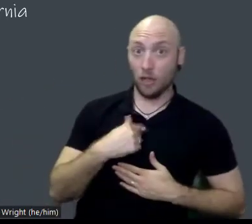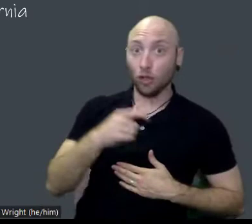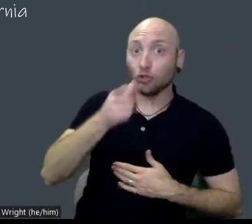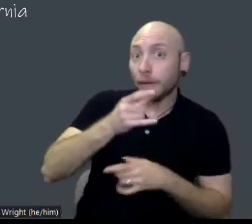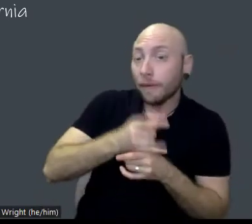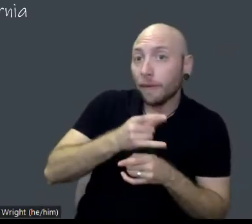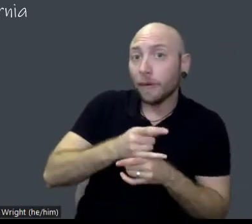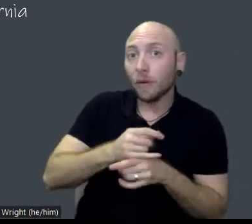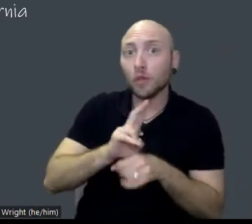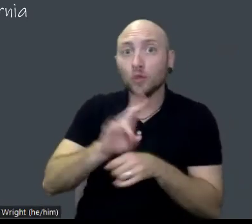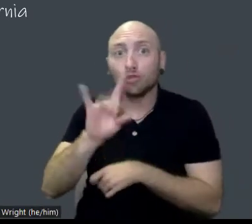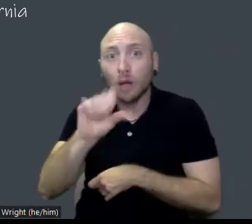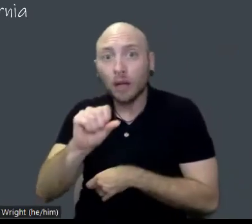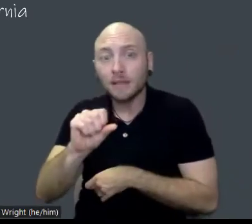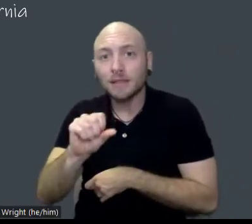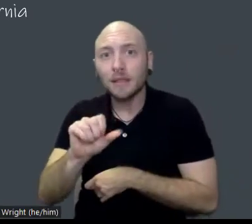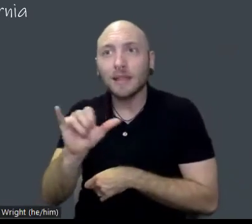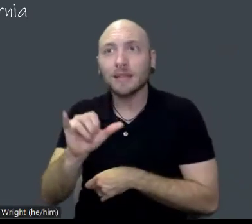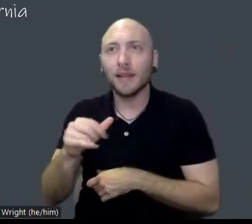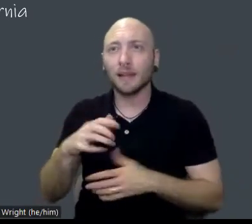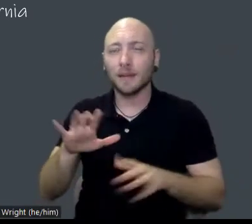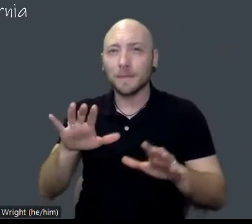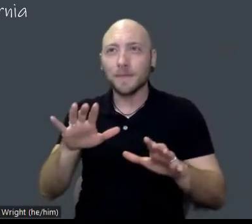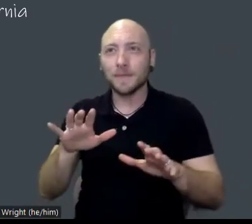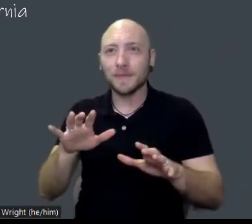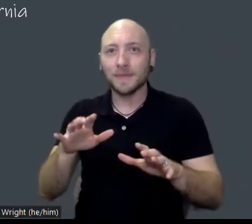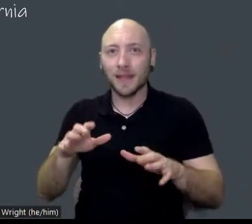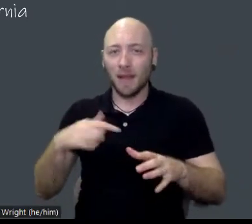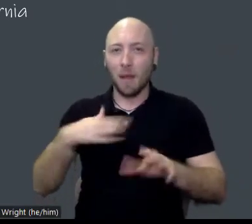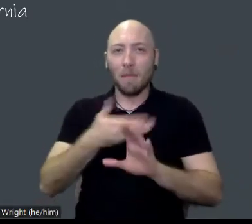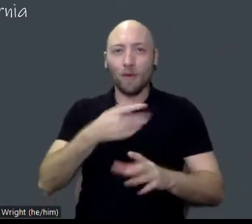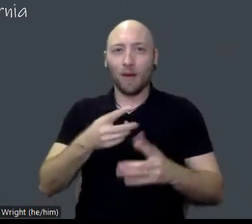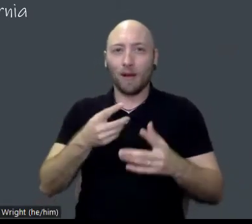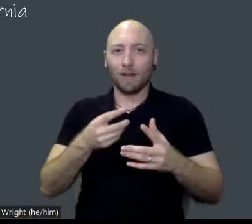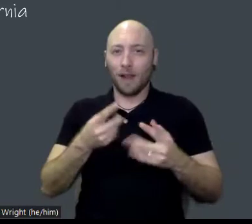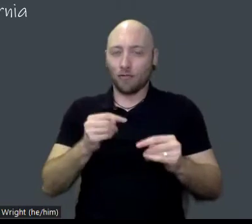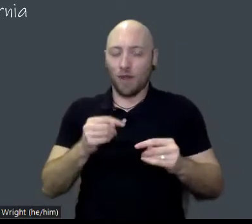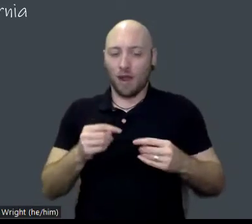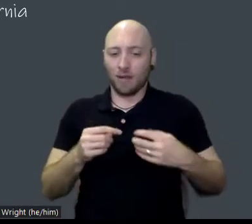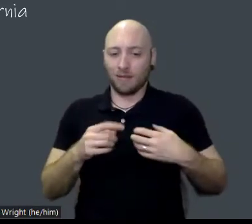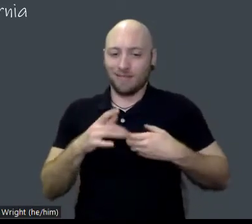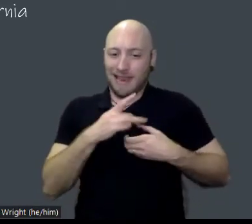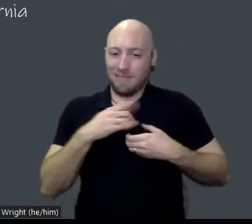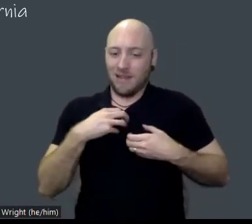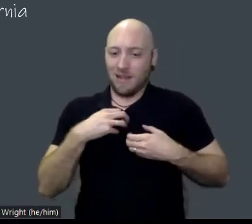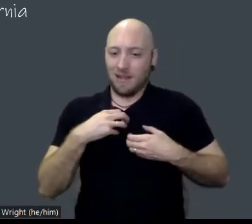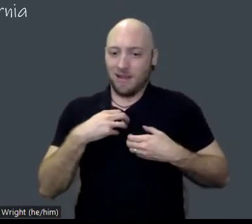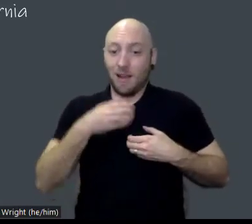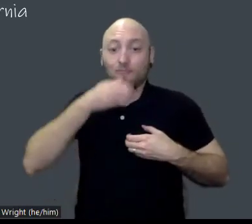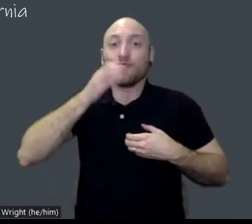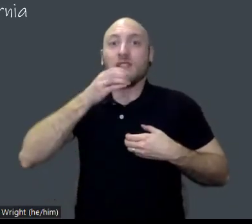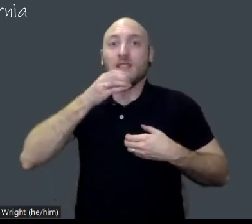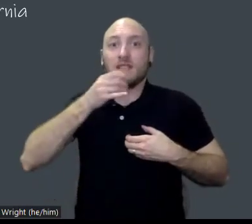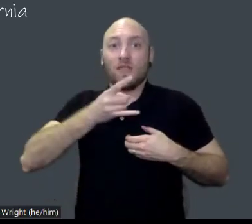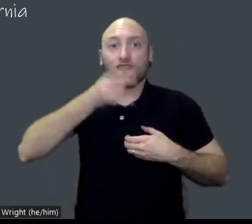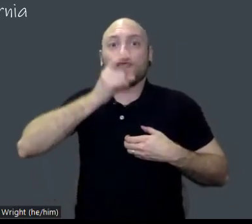me that's missing is there. And so that's why it can be like it doesn't matter how much or how often you